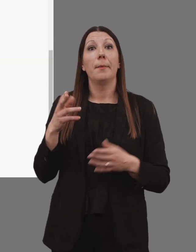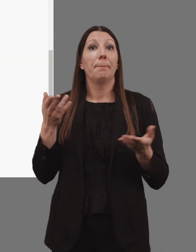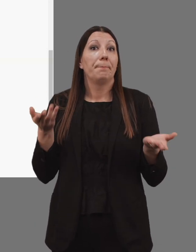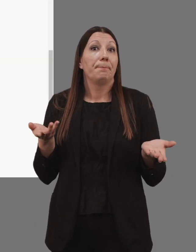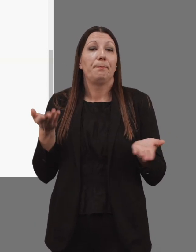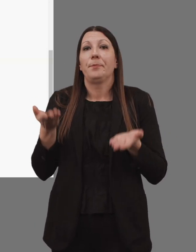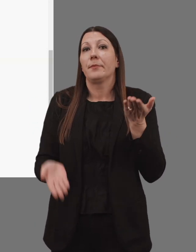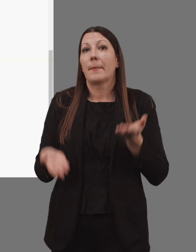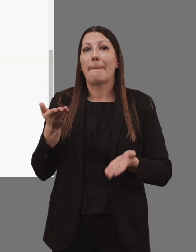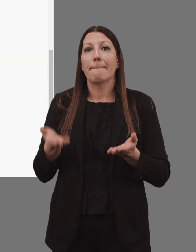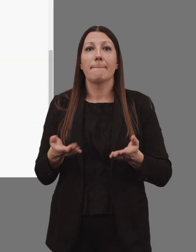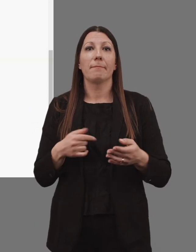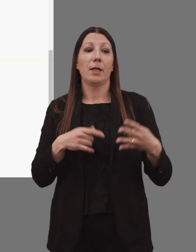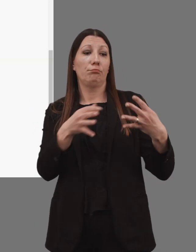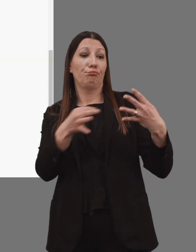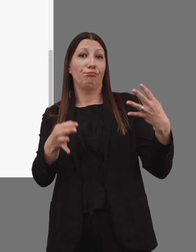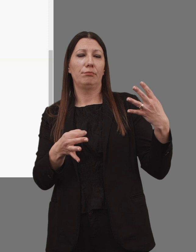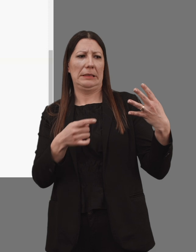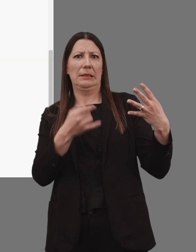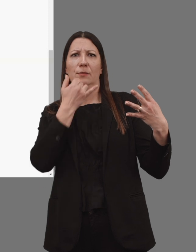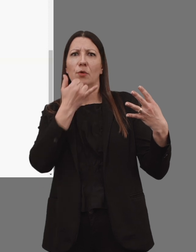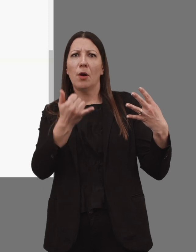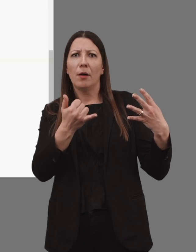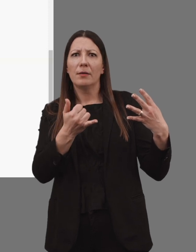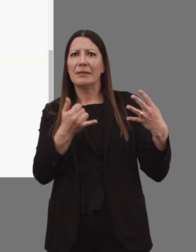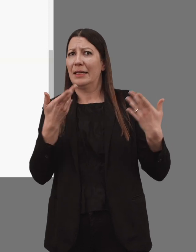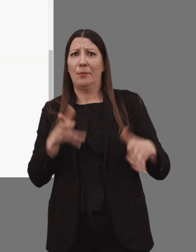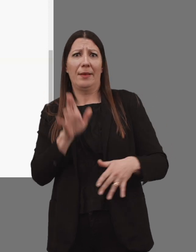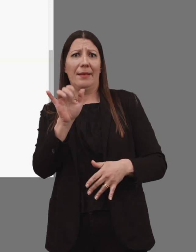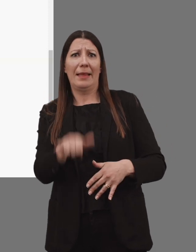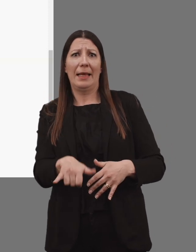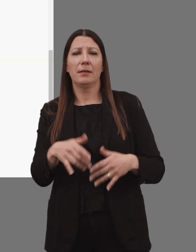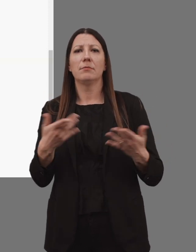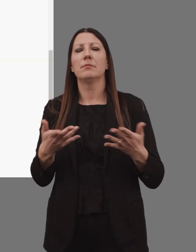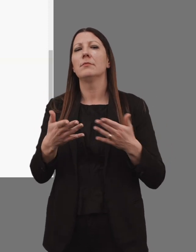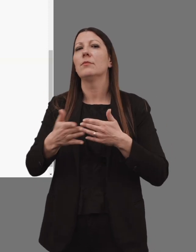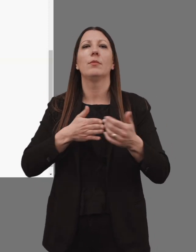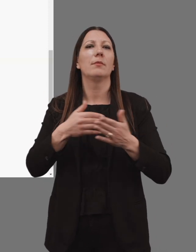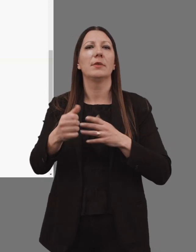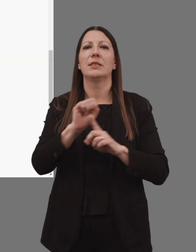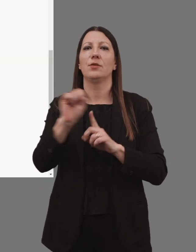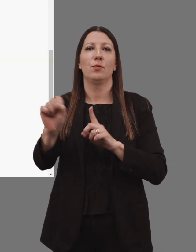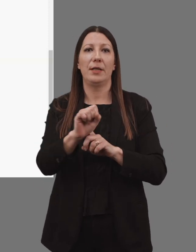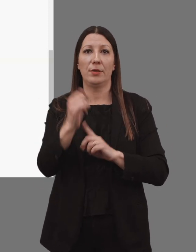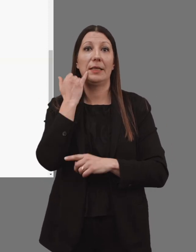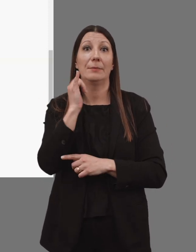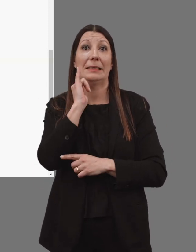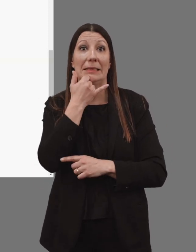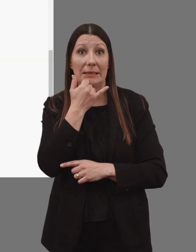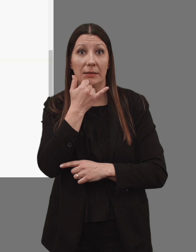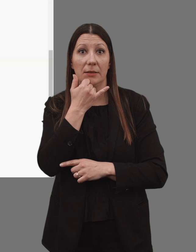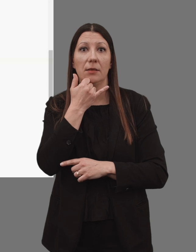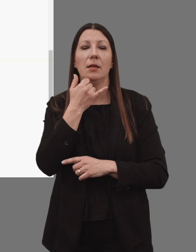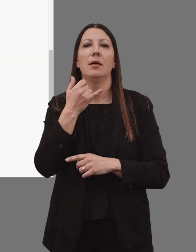you selected some sort of category and it was not the correct category, whatever that case may be, please do not create